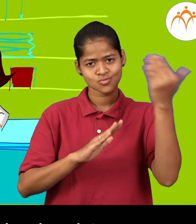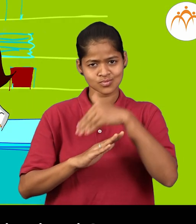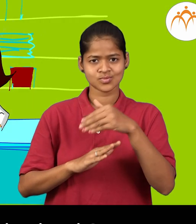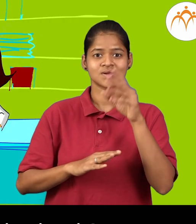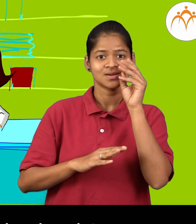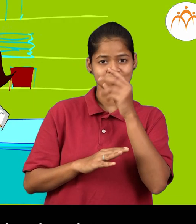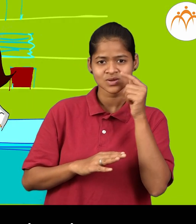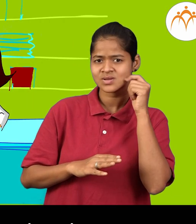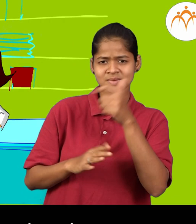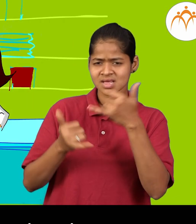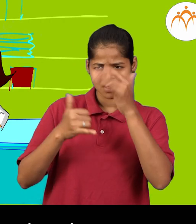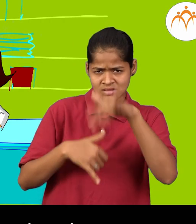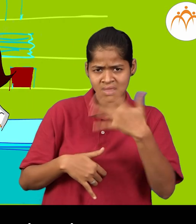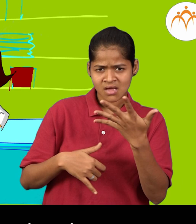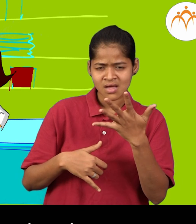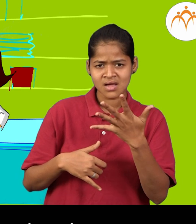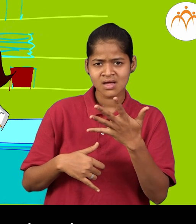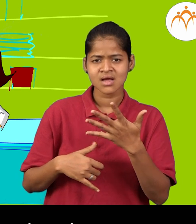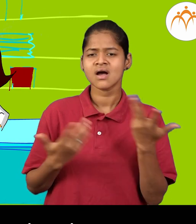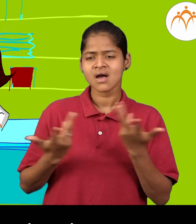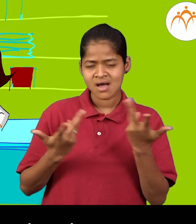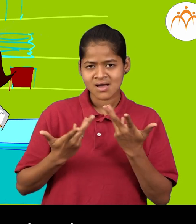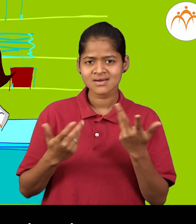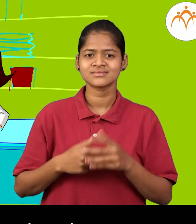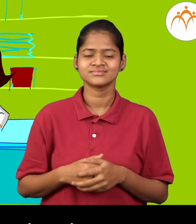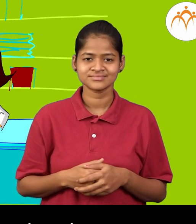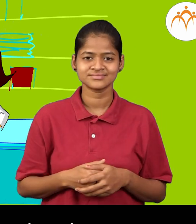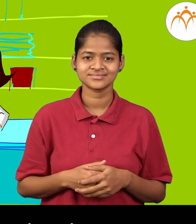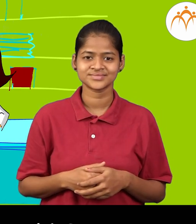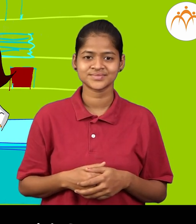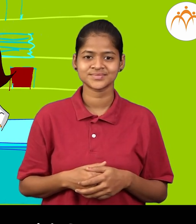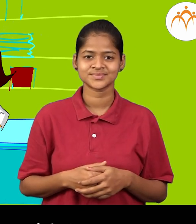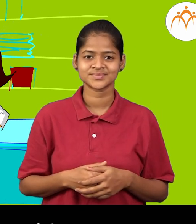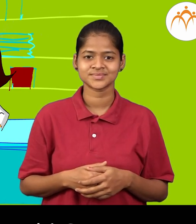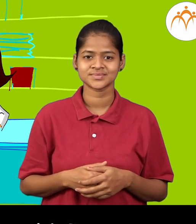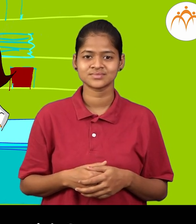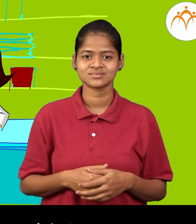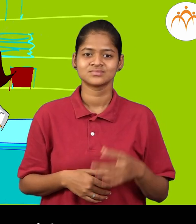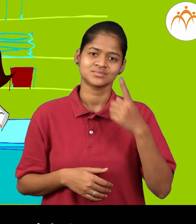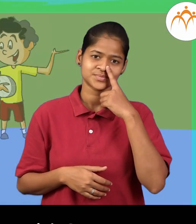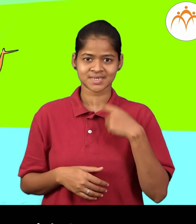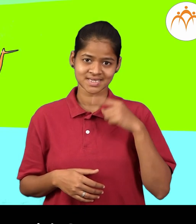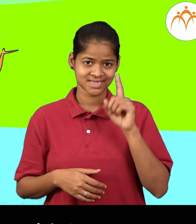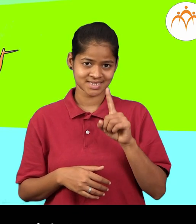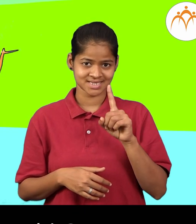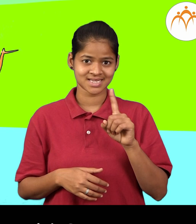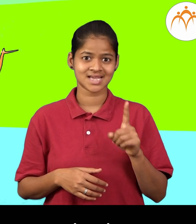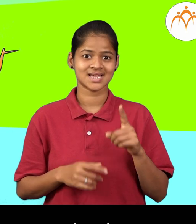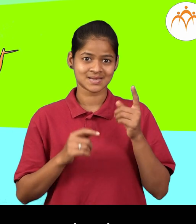Mother is asking the shopkeeper. How much for this? Two children